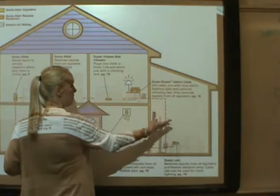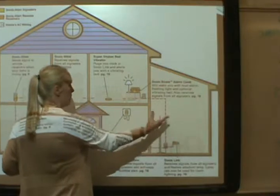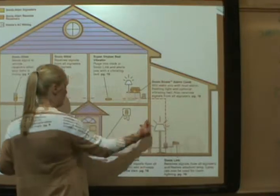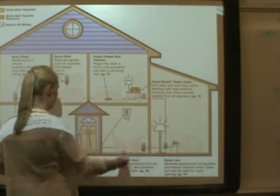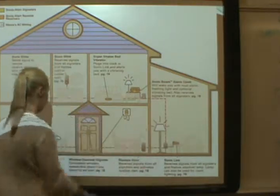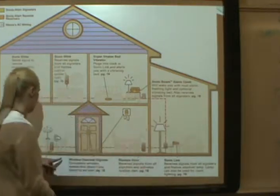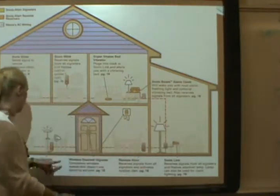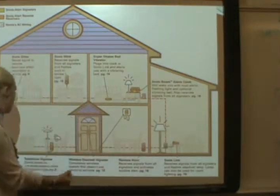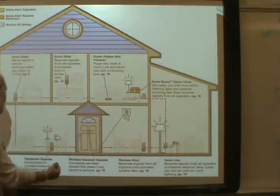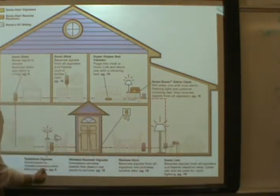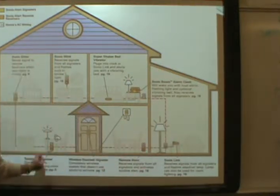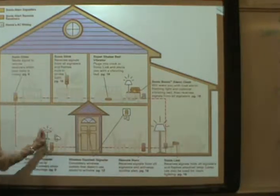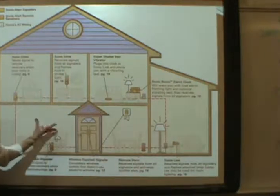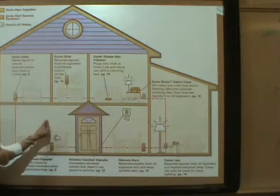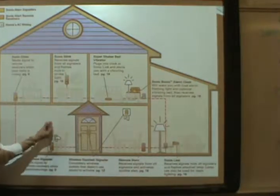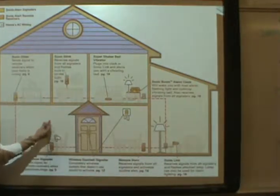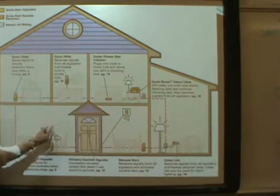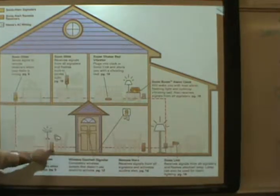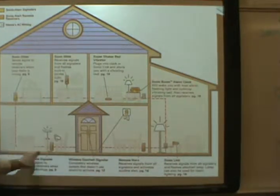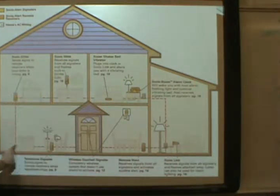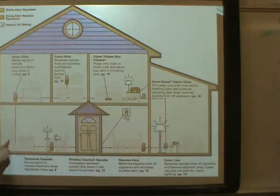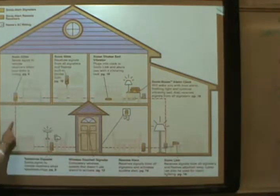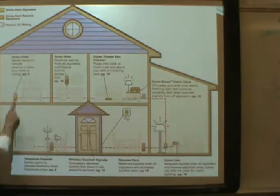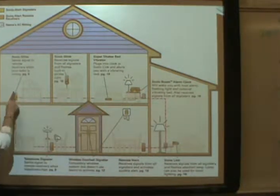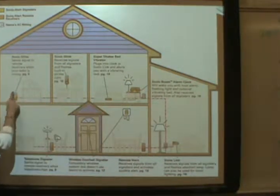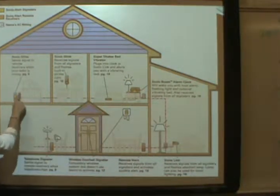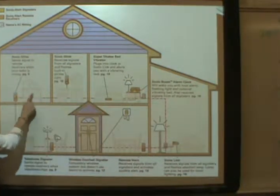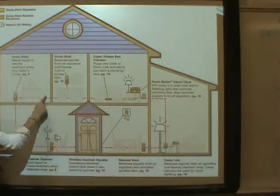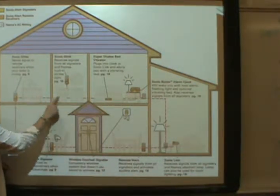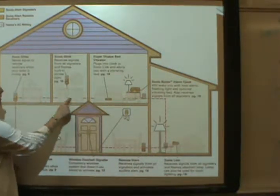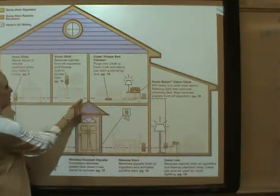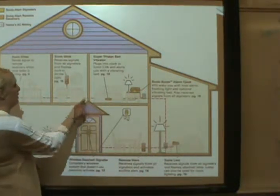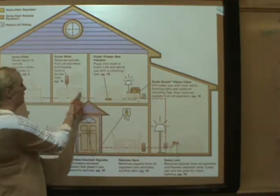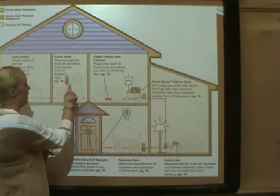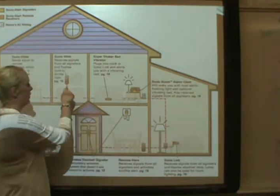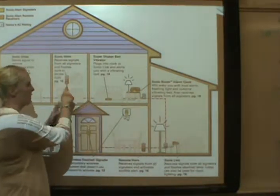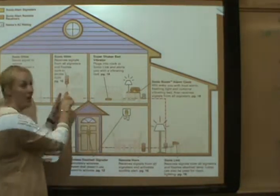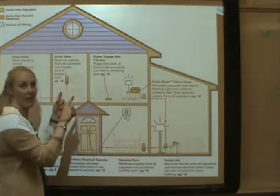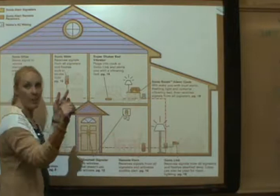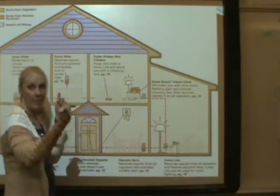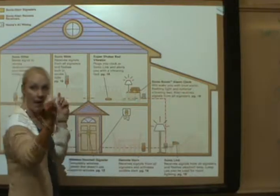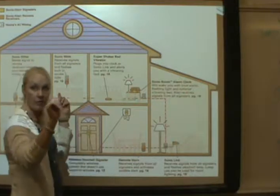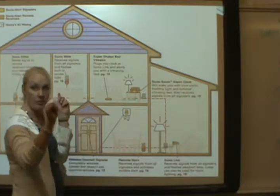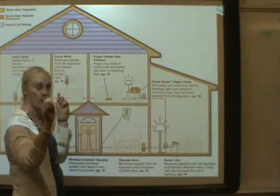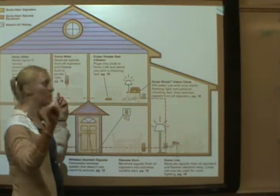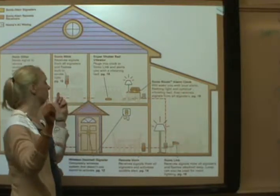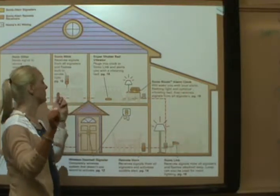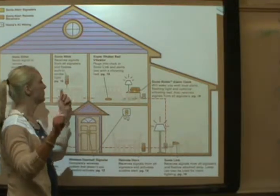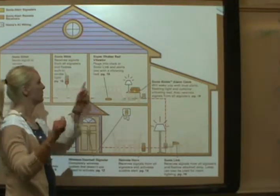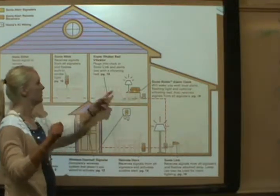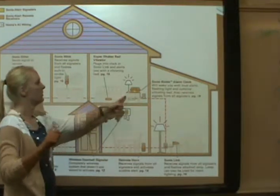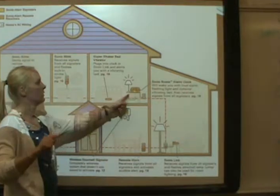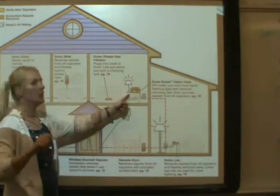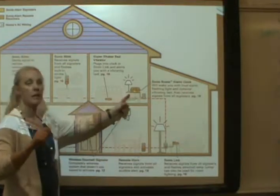boop, boop, boop, boop, boop. Even up. You can have it in the bathroom,